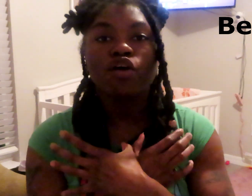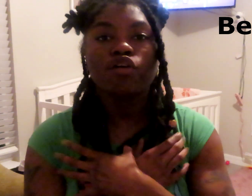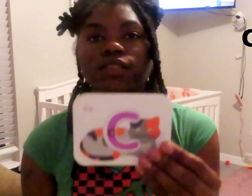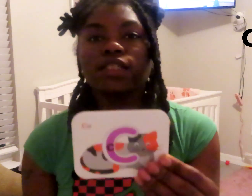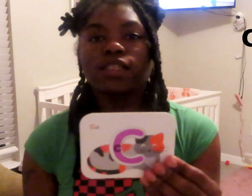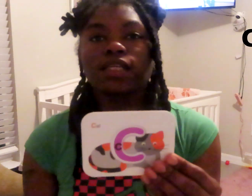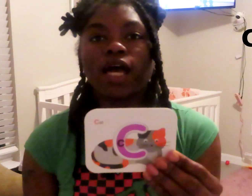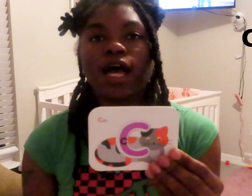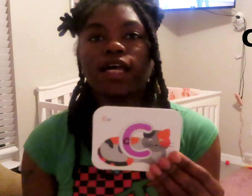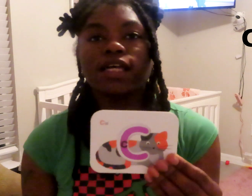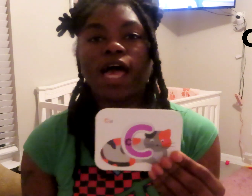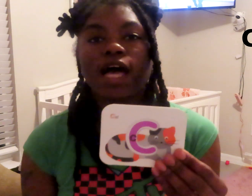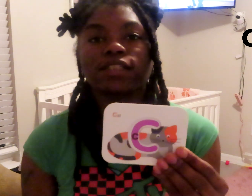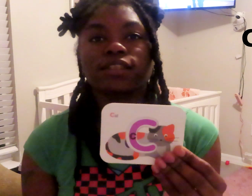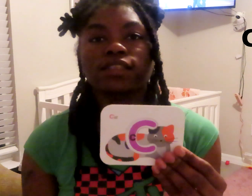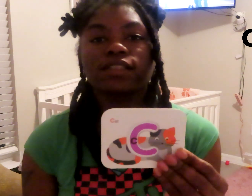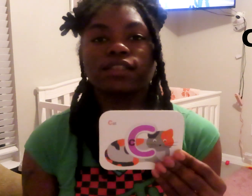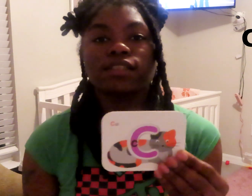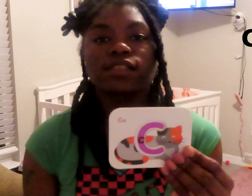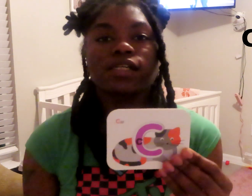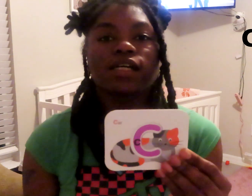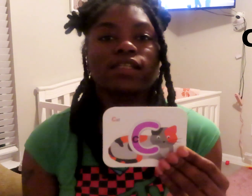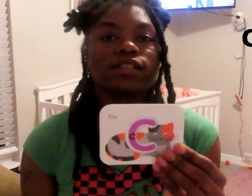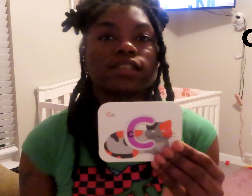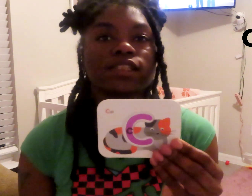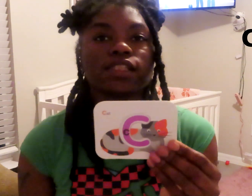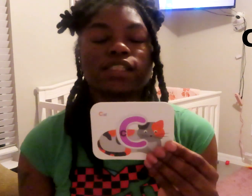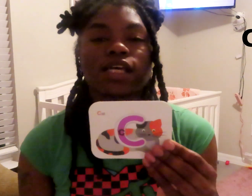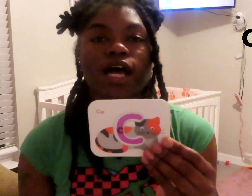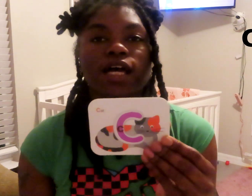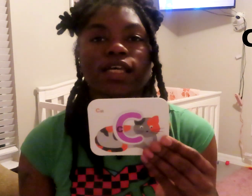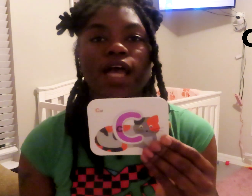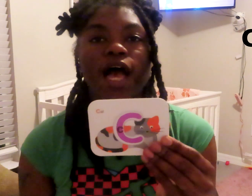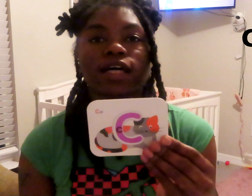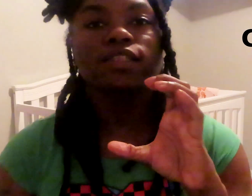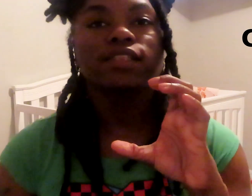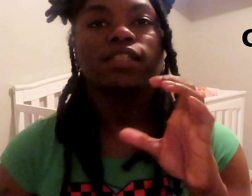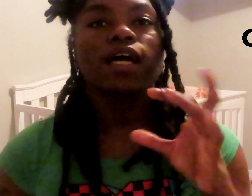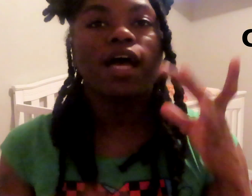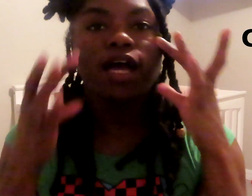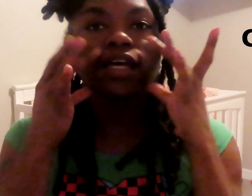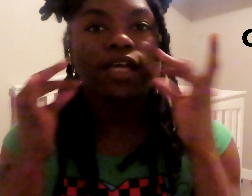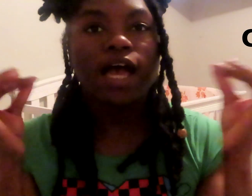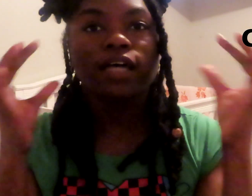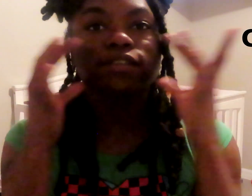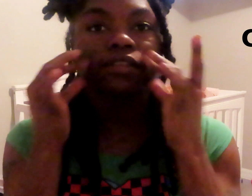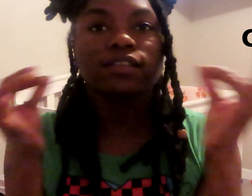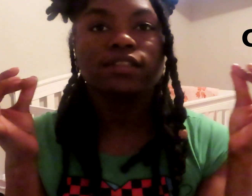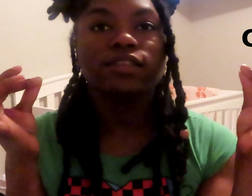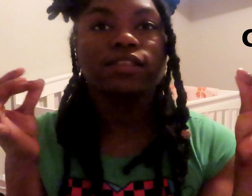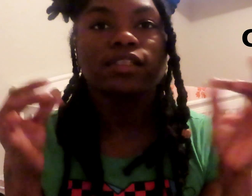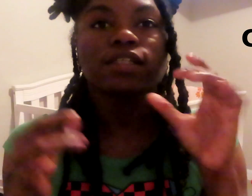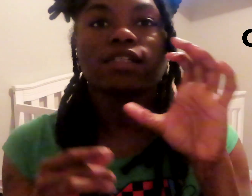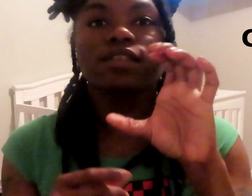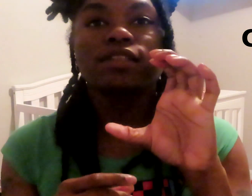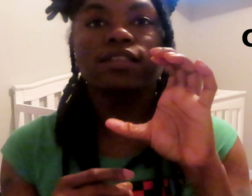Bear. C. Cat. C. Cat. D. Cat.